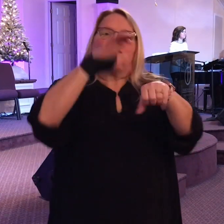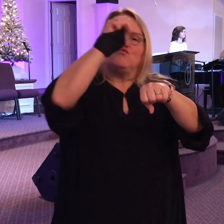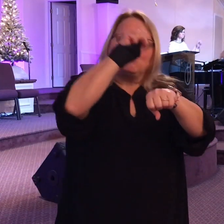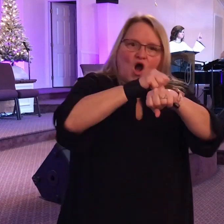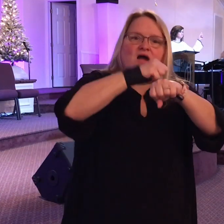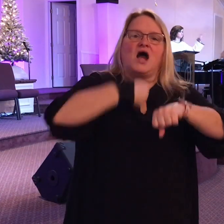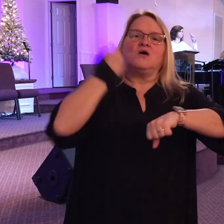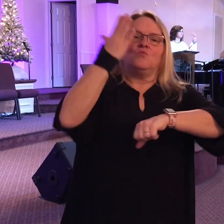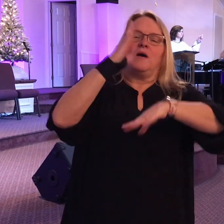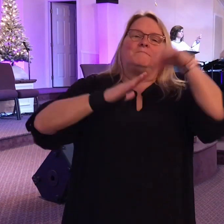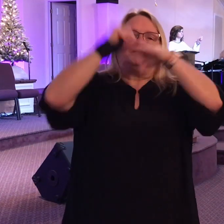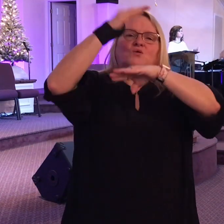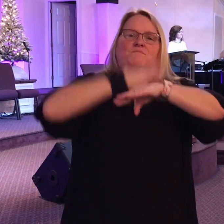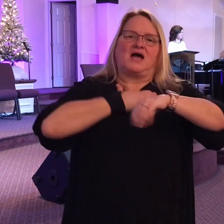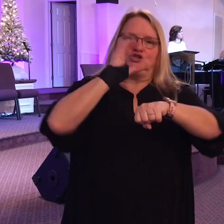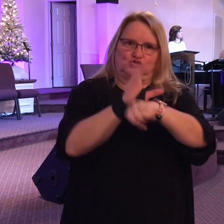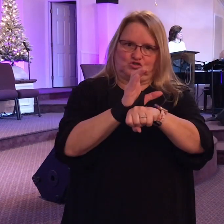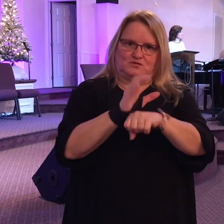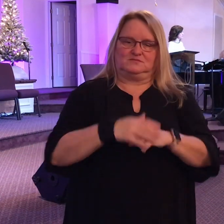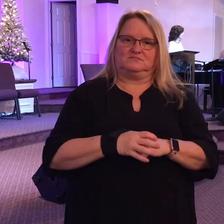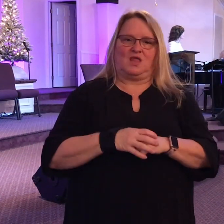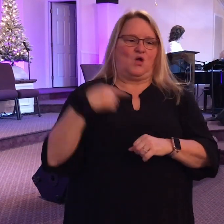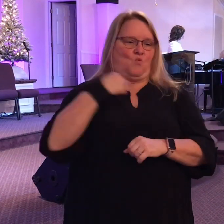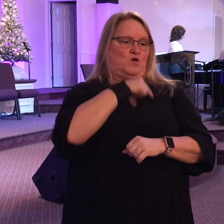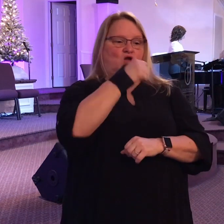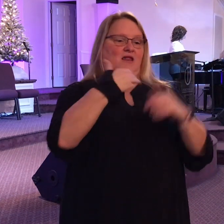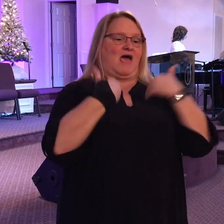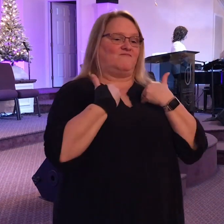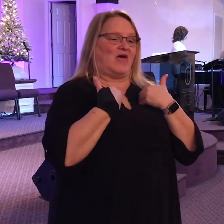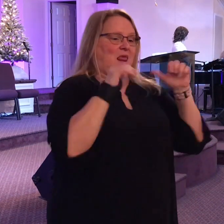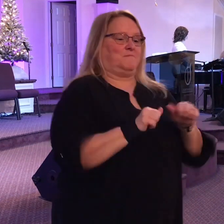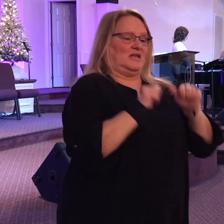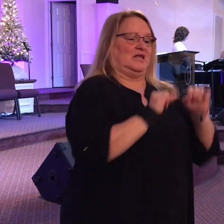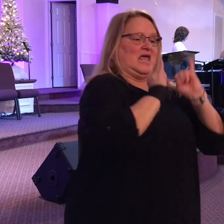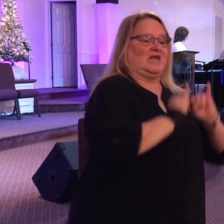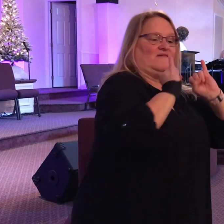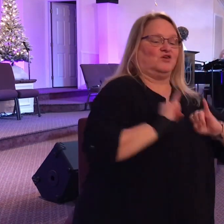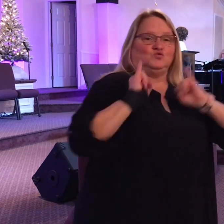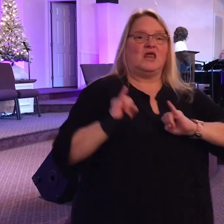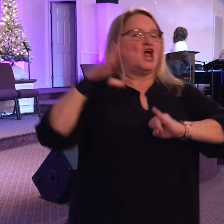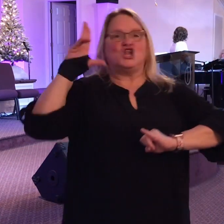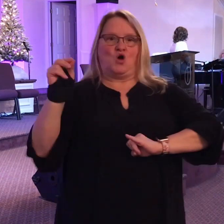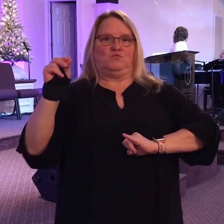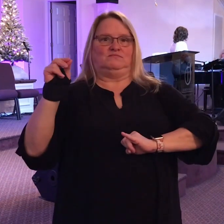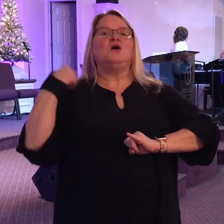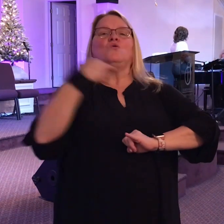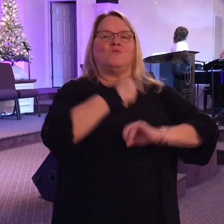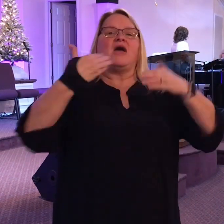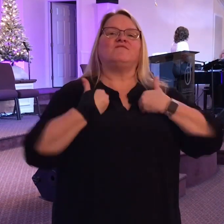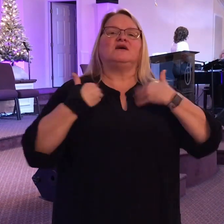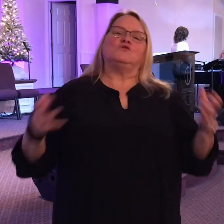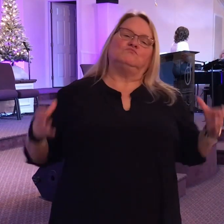do when we all get together. When we're all part of the church, then